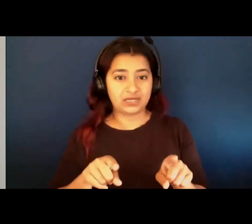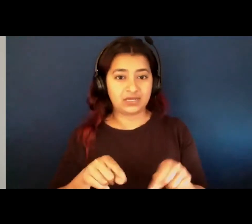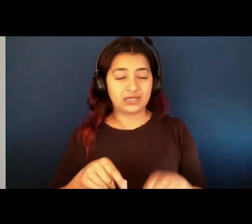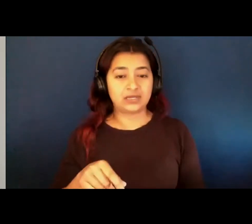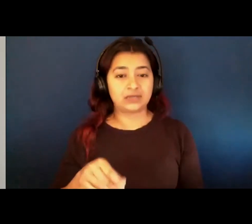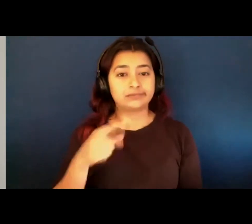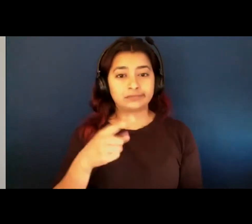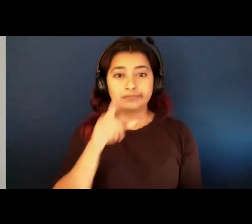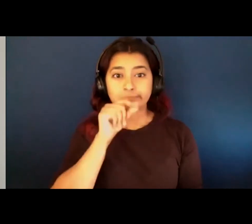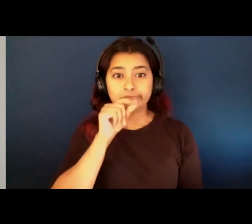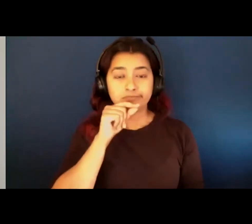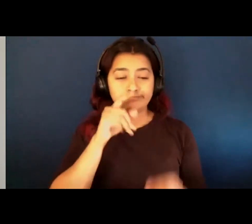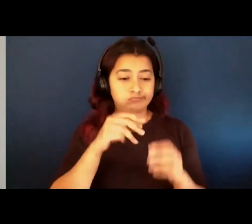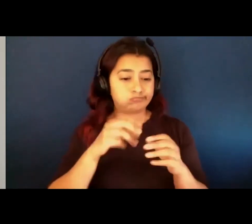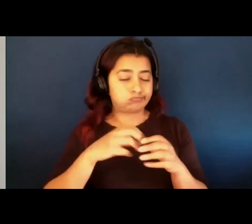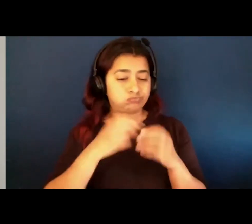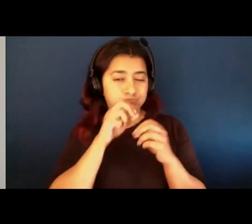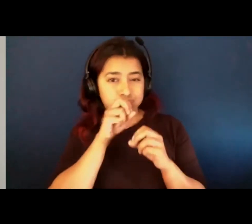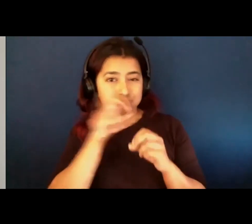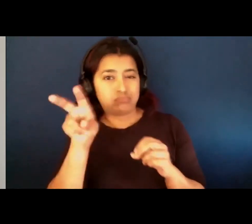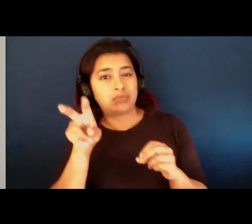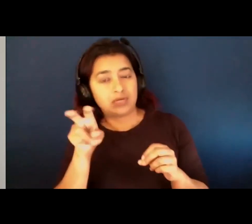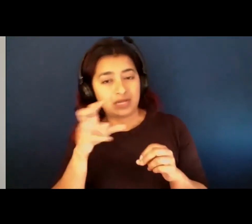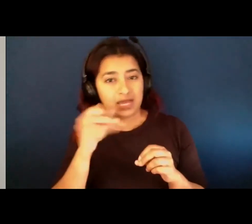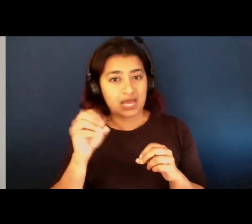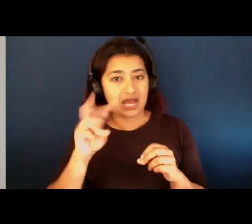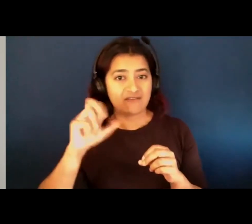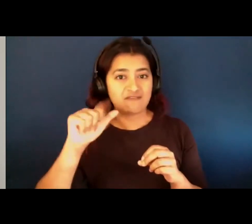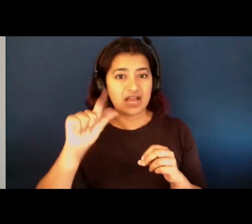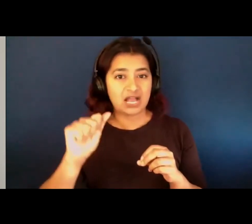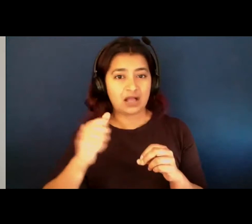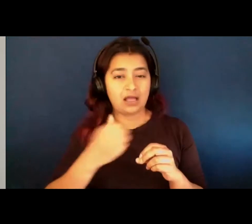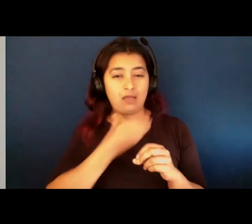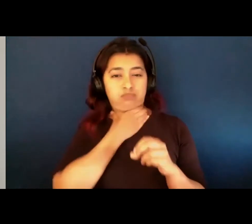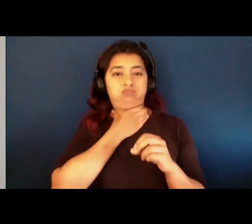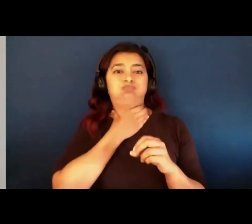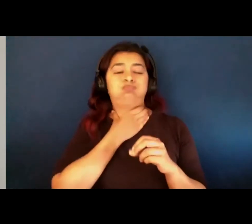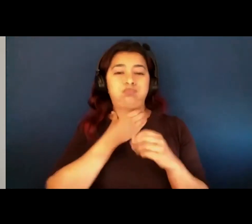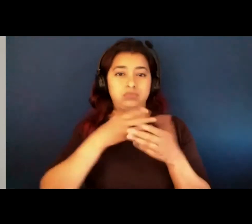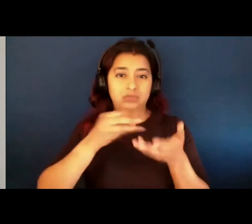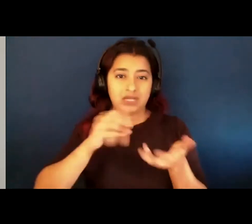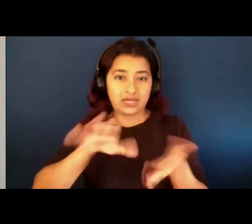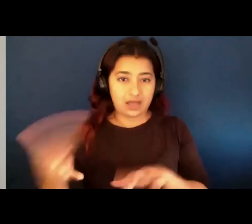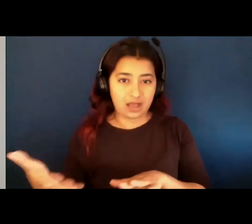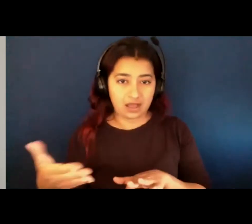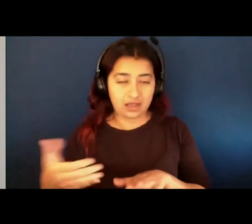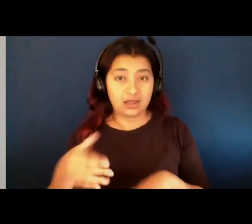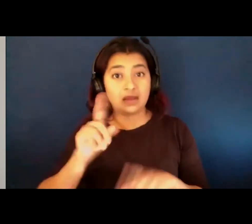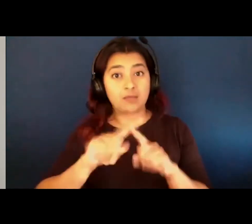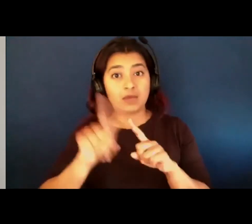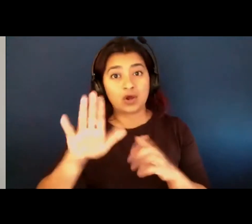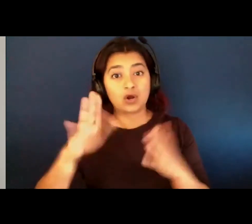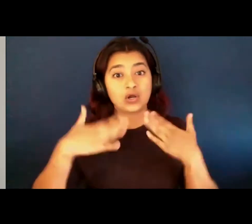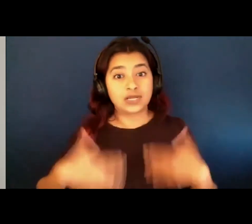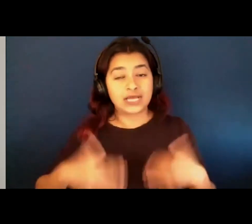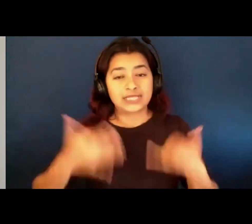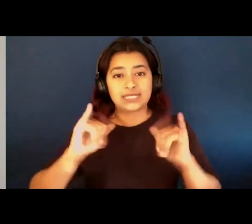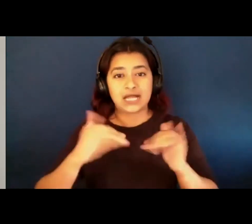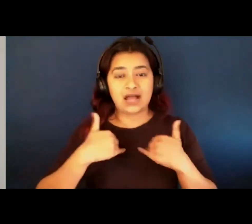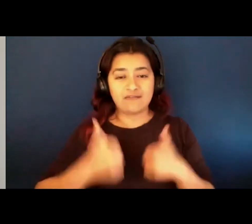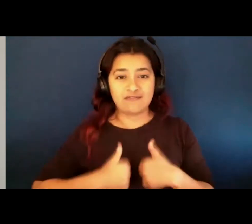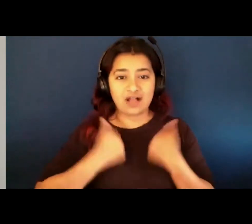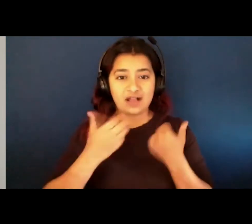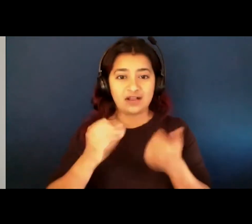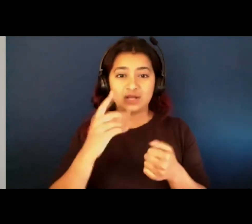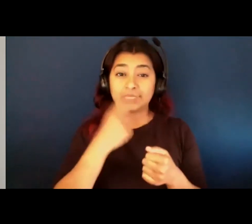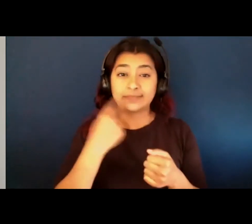breached her mouth, and Vega asphyxiated and died. But her lifeless body still had life in it, and at her lips, the seam